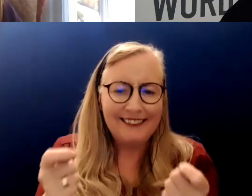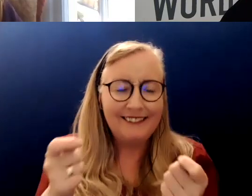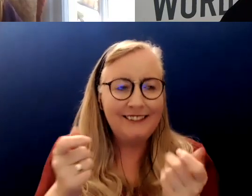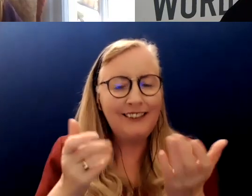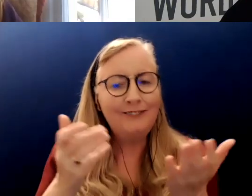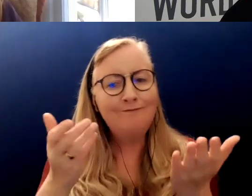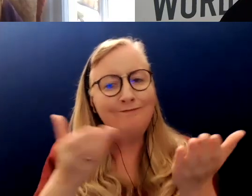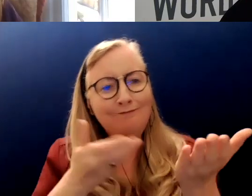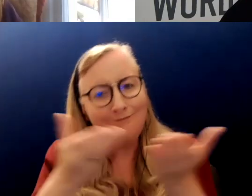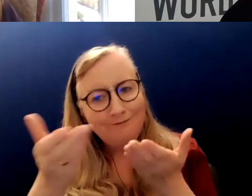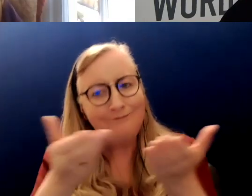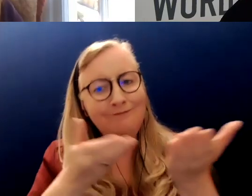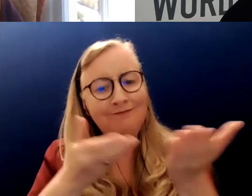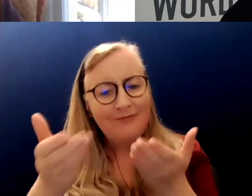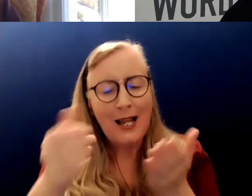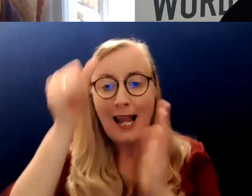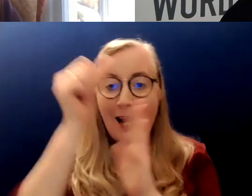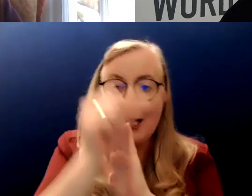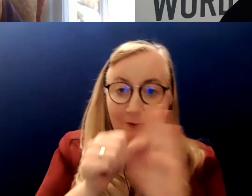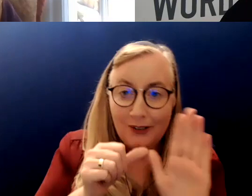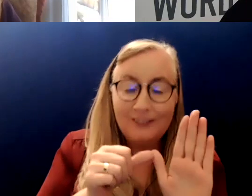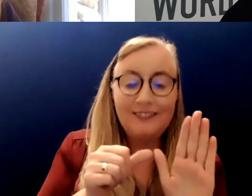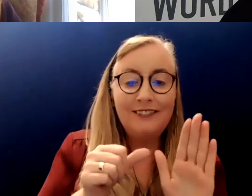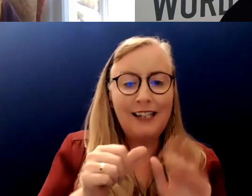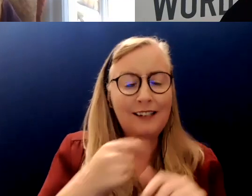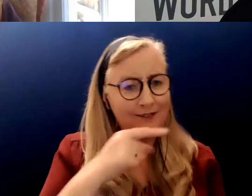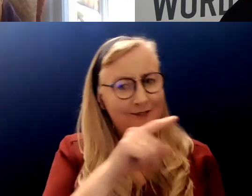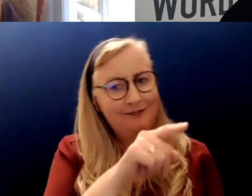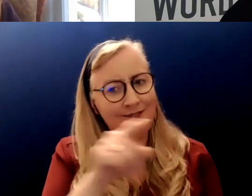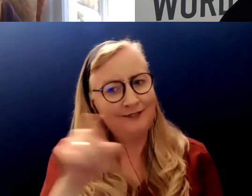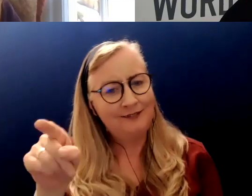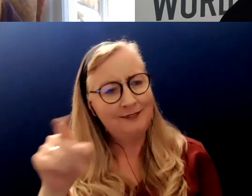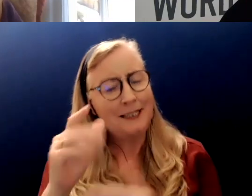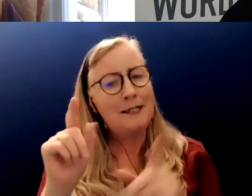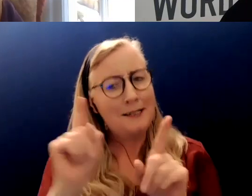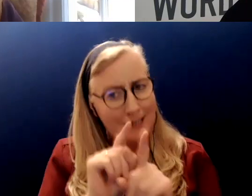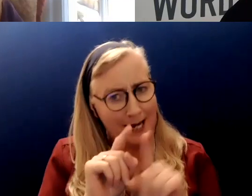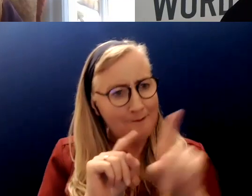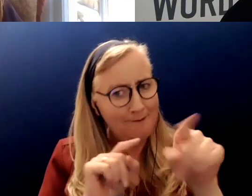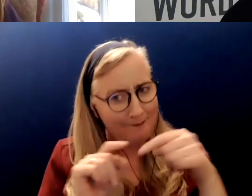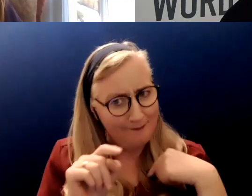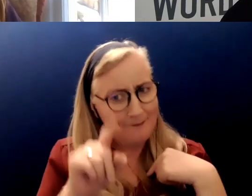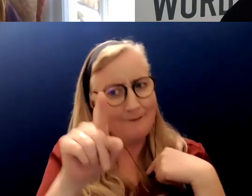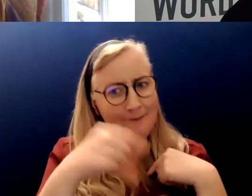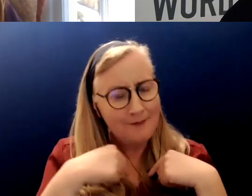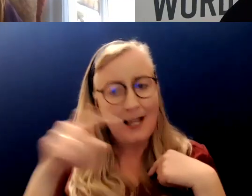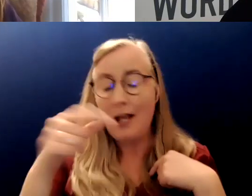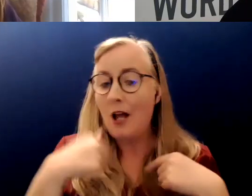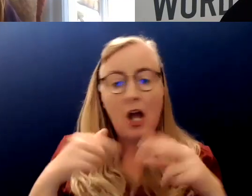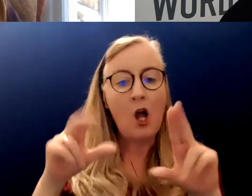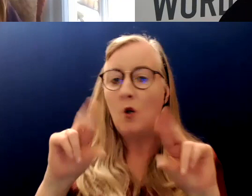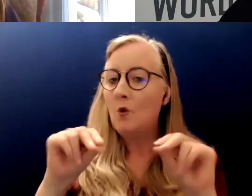about experiences with this that and they had a shared frame of reference and I didn't have to explain